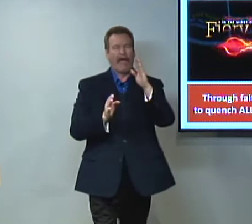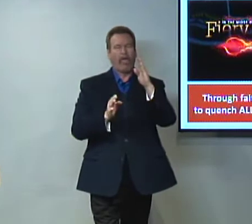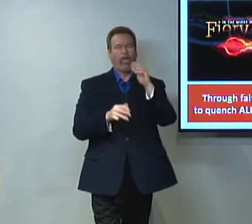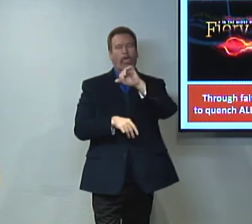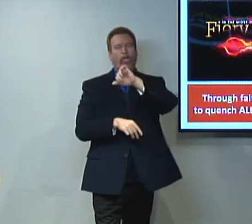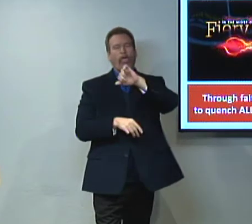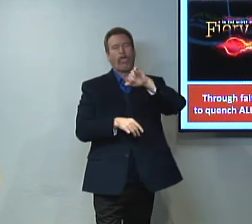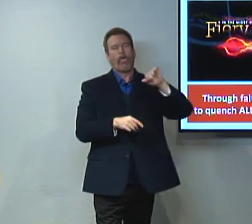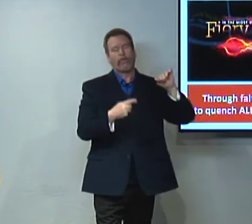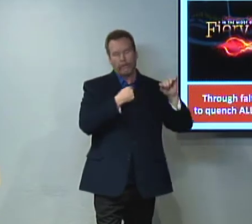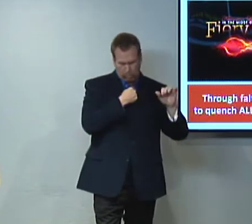lives.